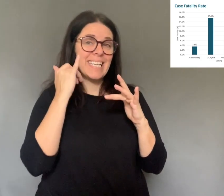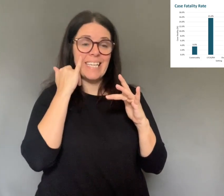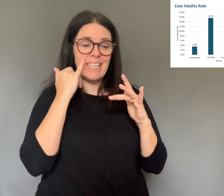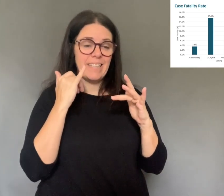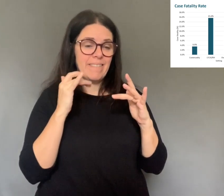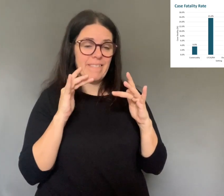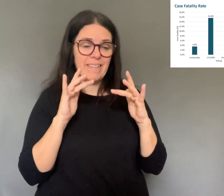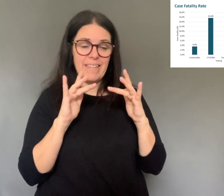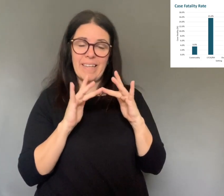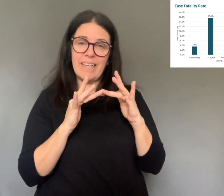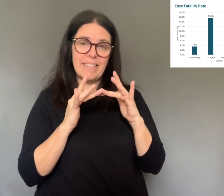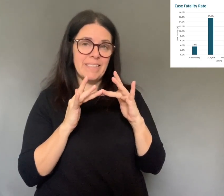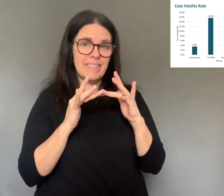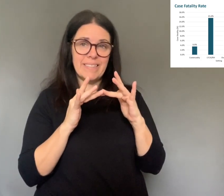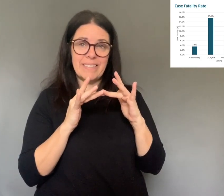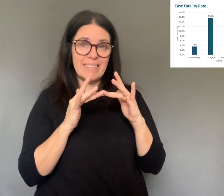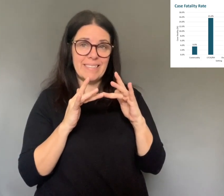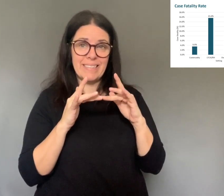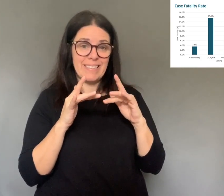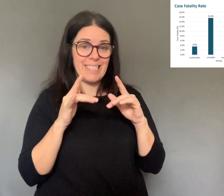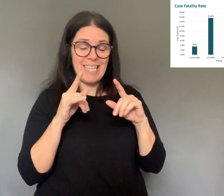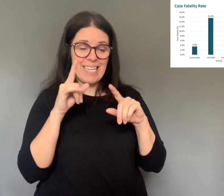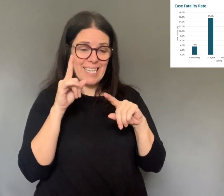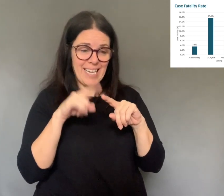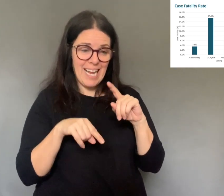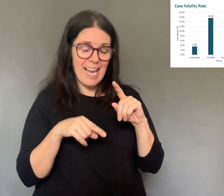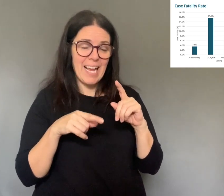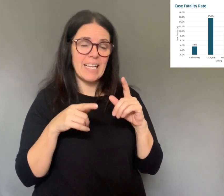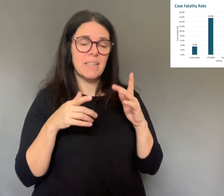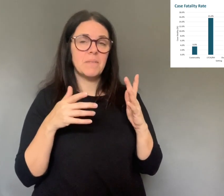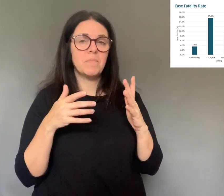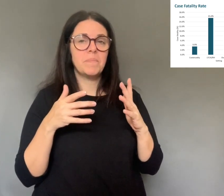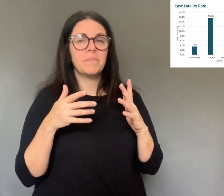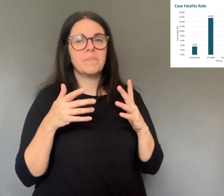think it's a good question, and